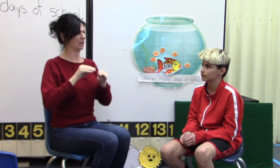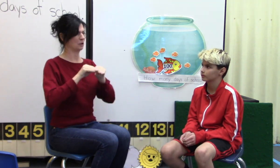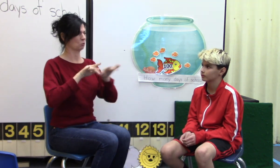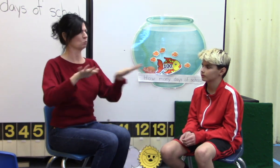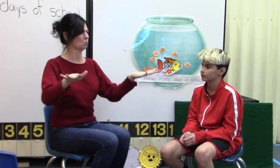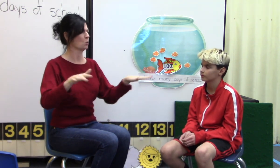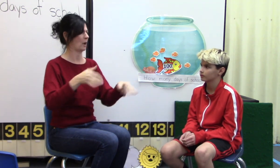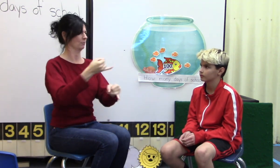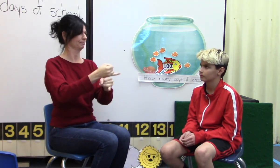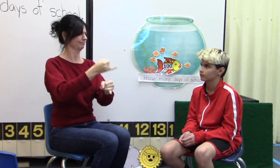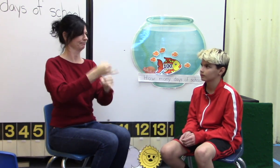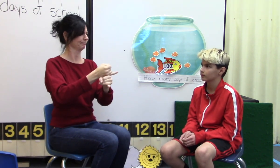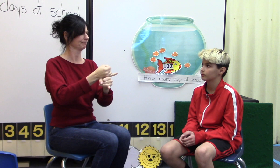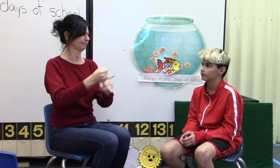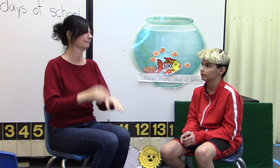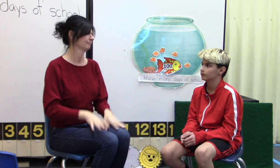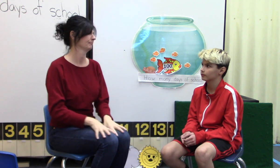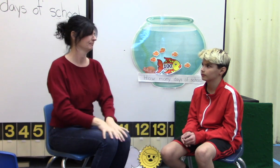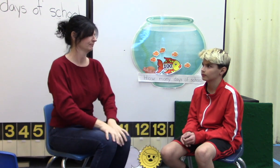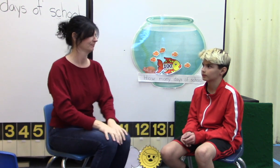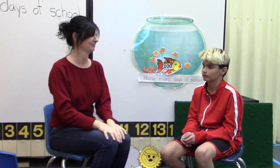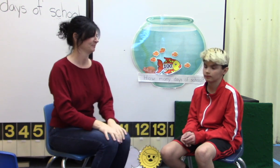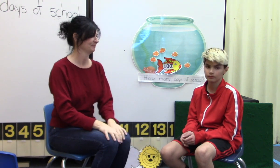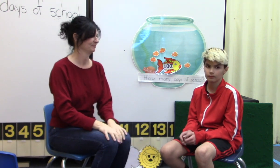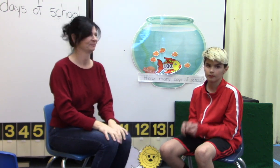also care about the program.